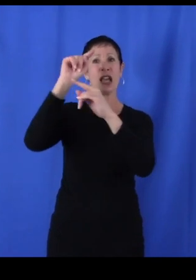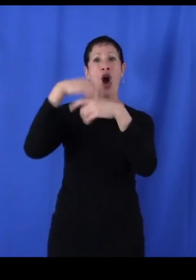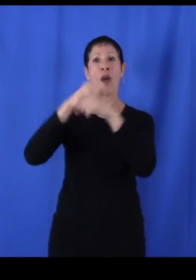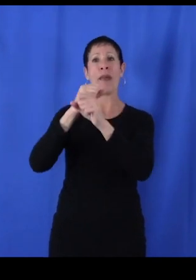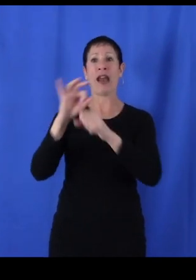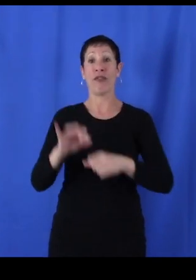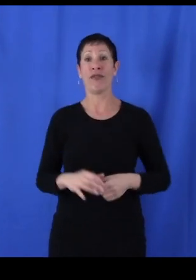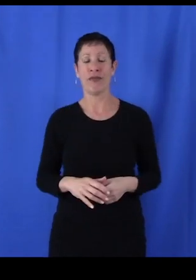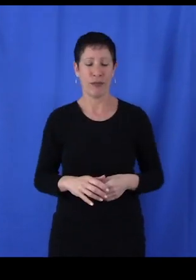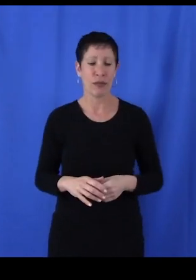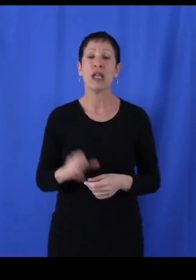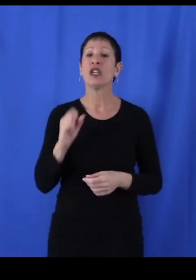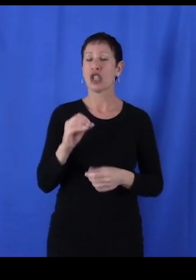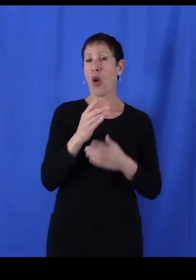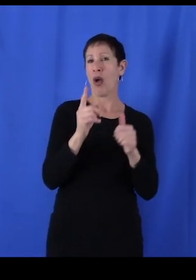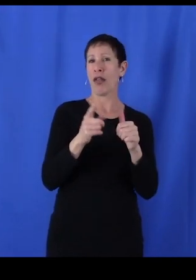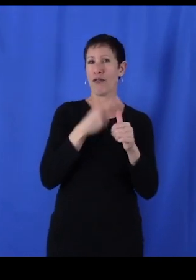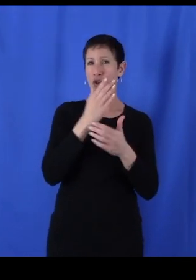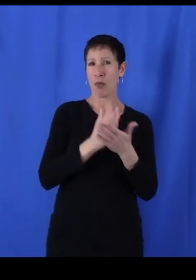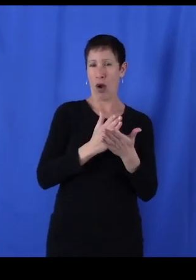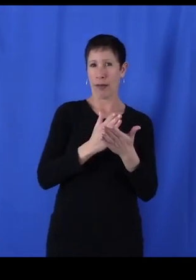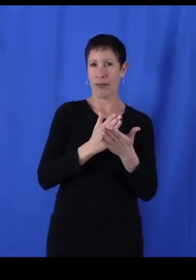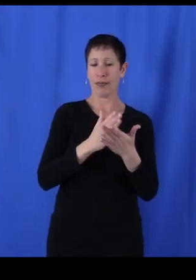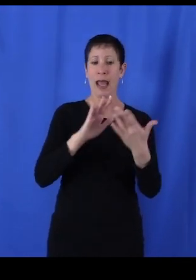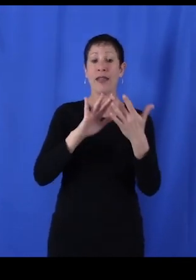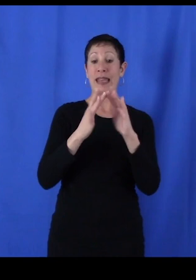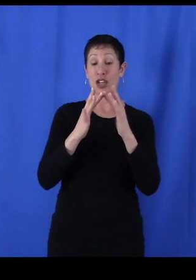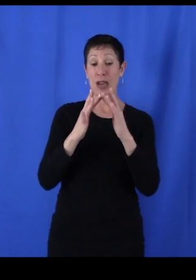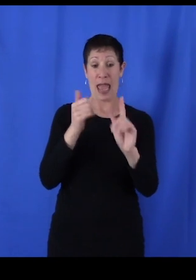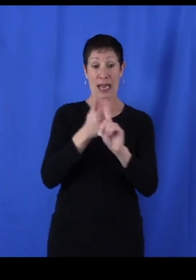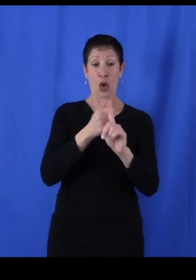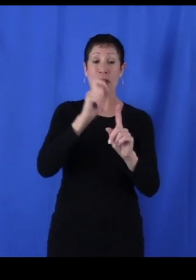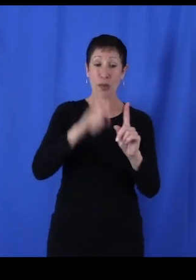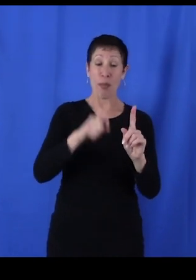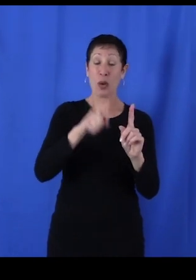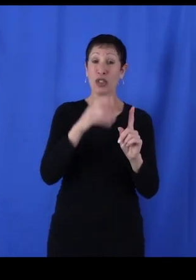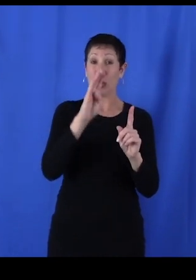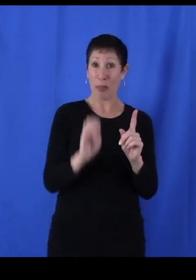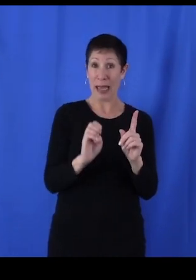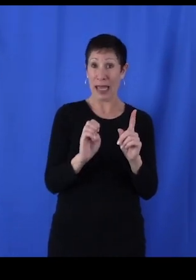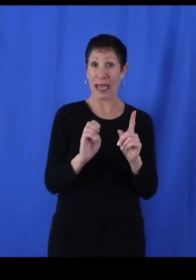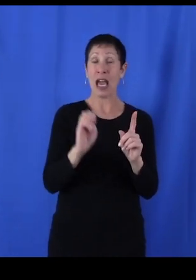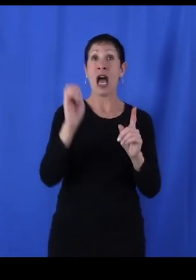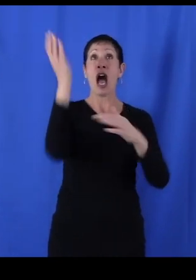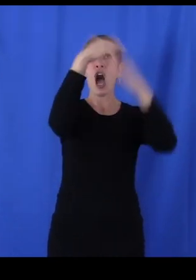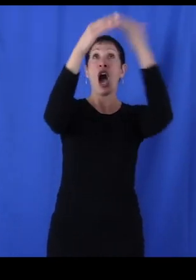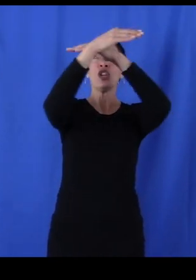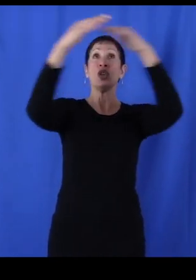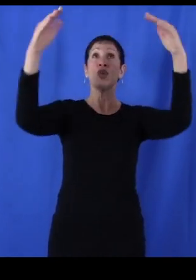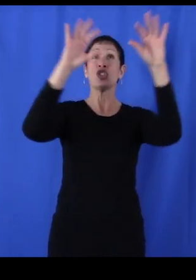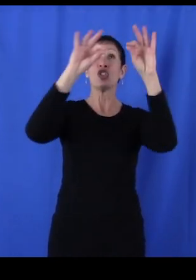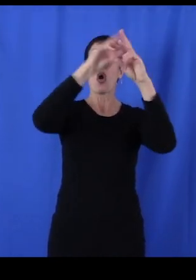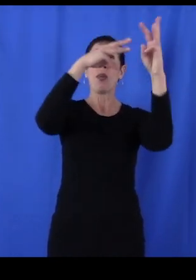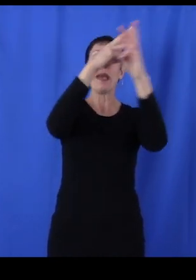So part one, the internet was supposed to be a utopian trash fire. Okay, so the first